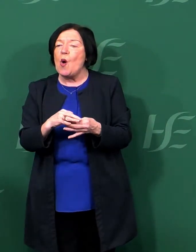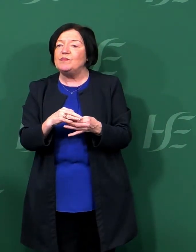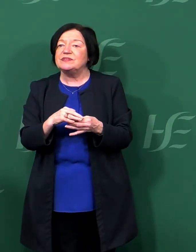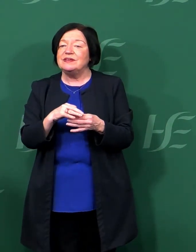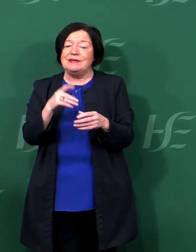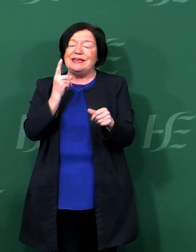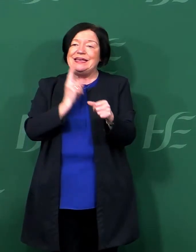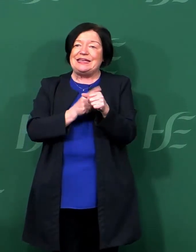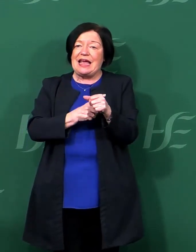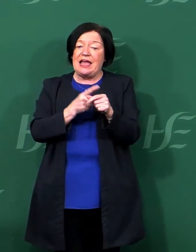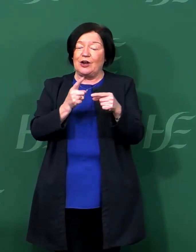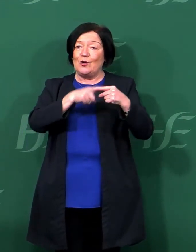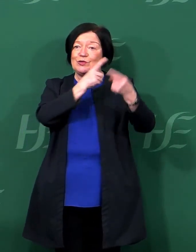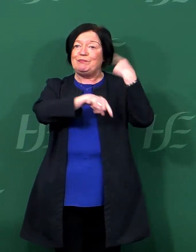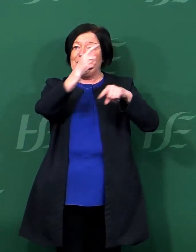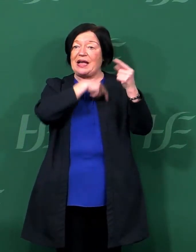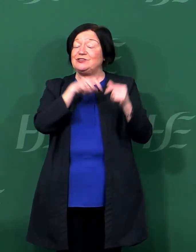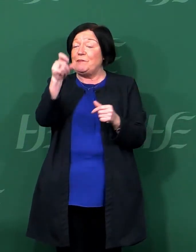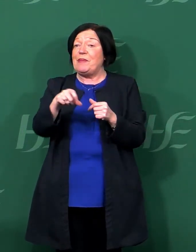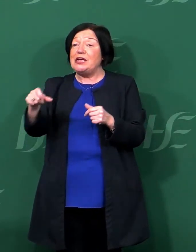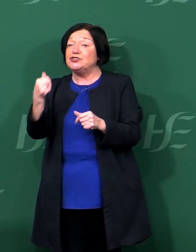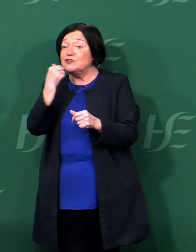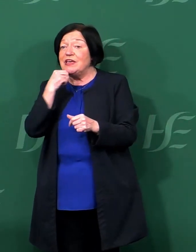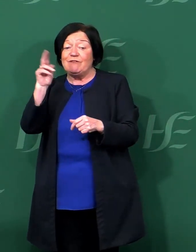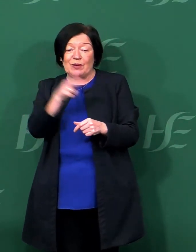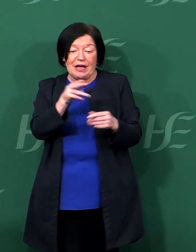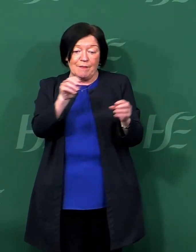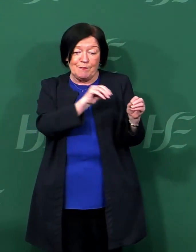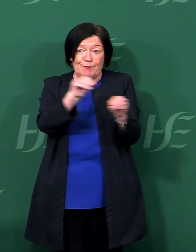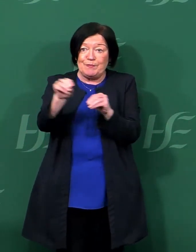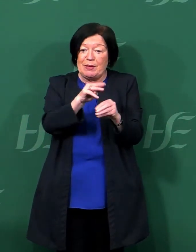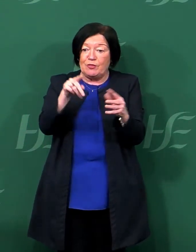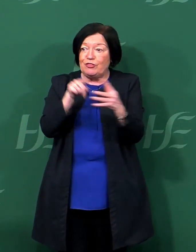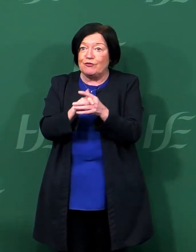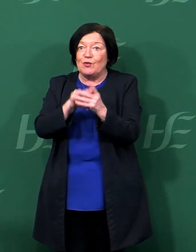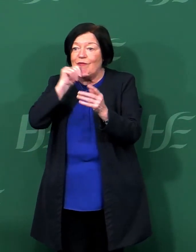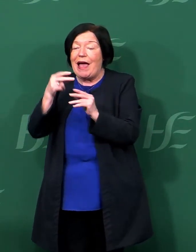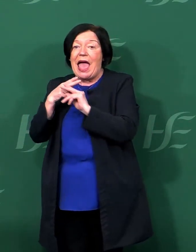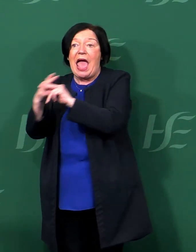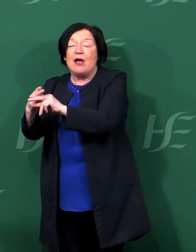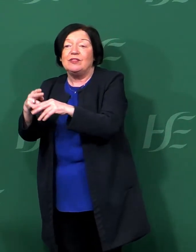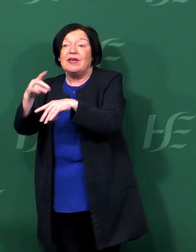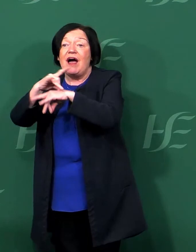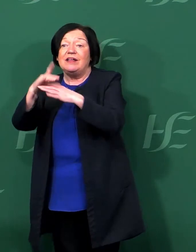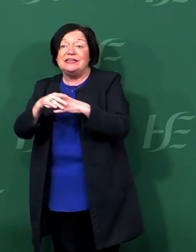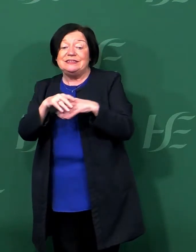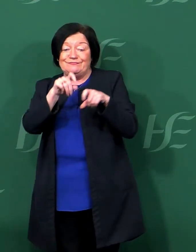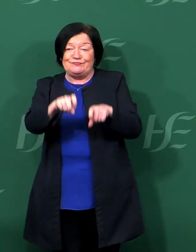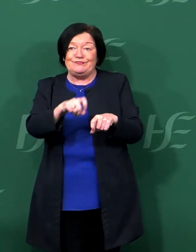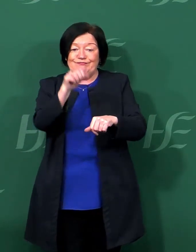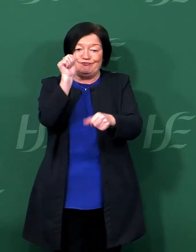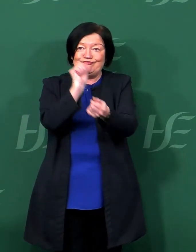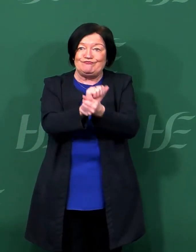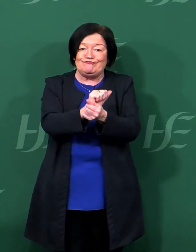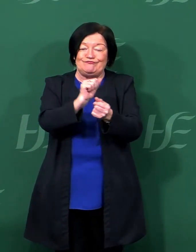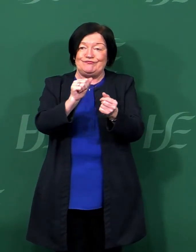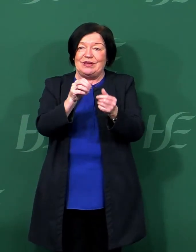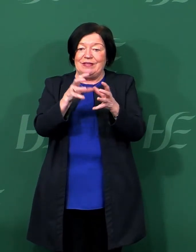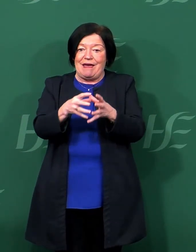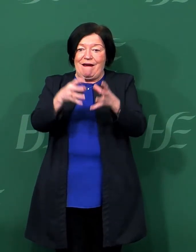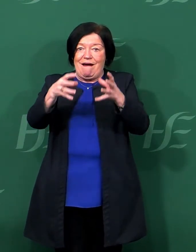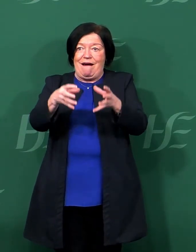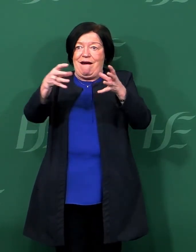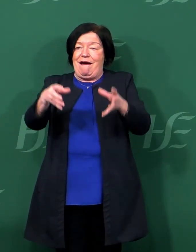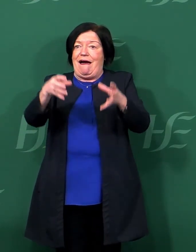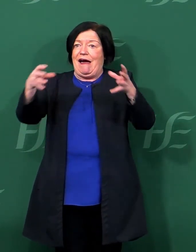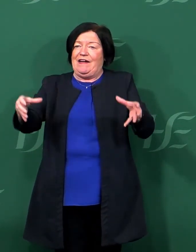it comes back to patient flow. If we can't move people through, if we can't move them out, the hospital gets congested. We start using our beds for surge instead